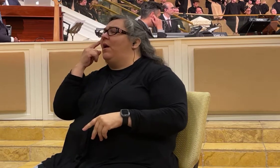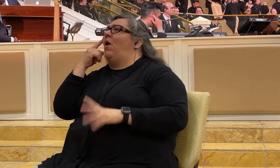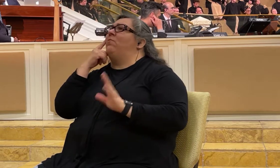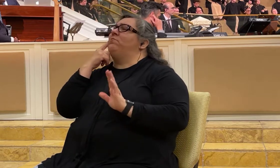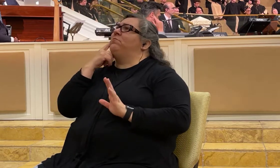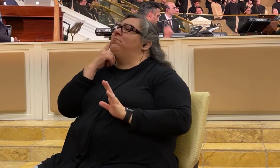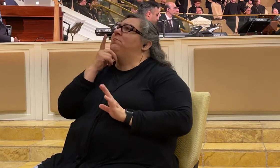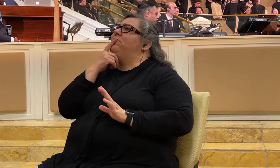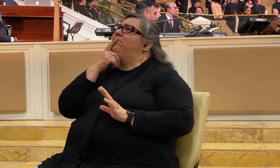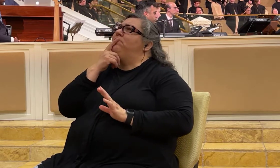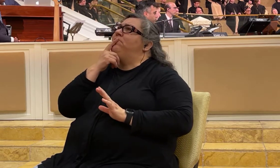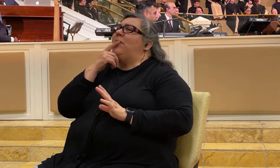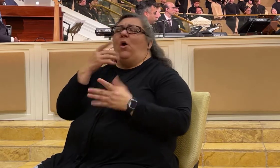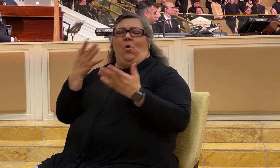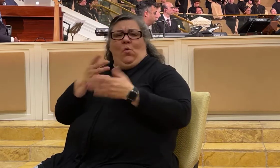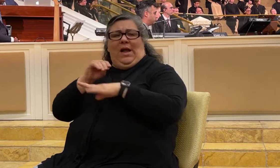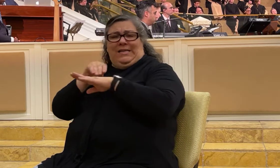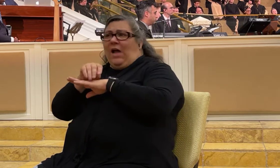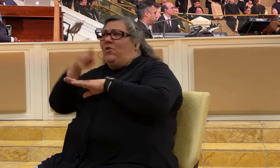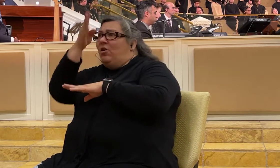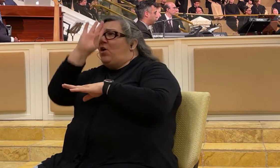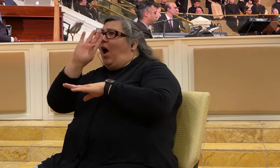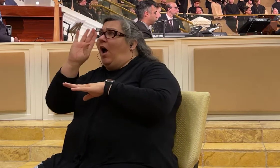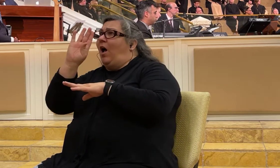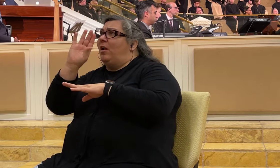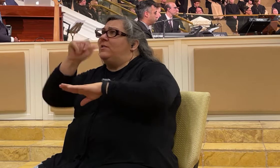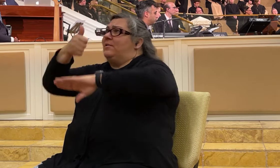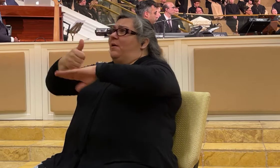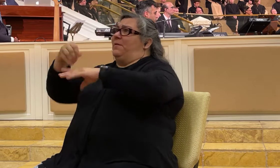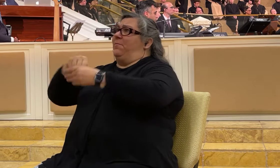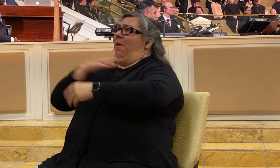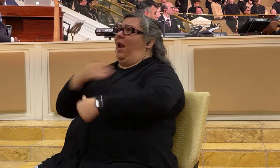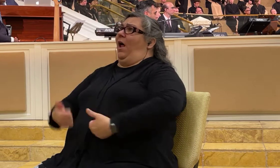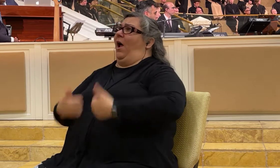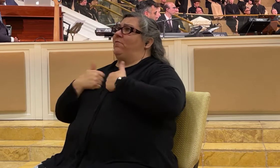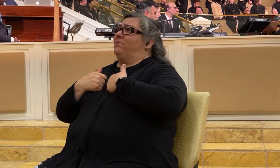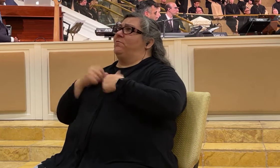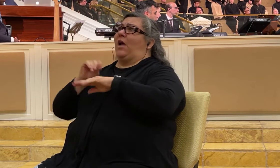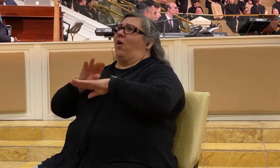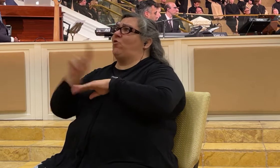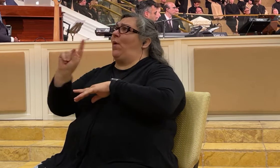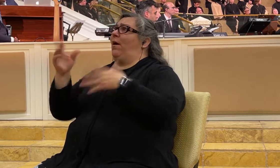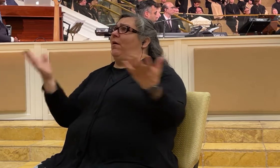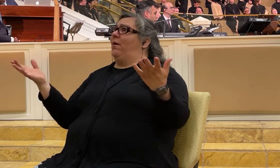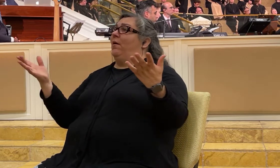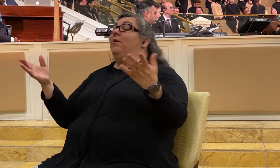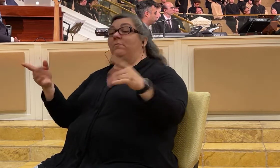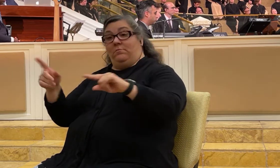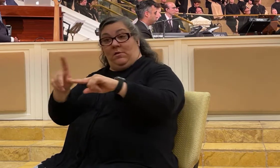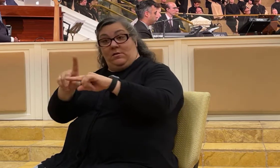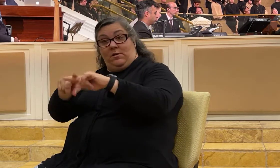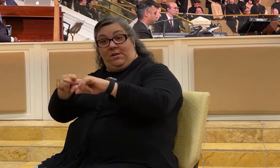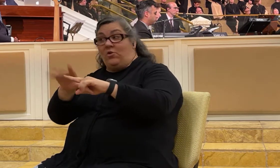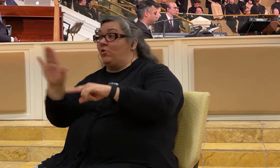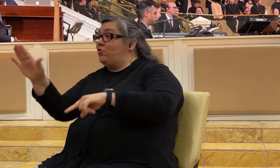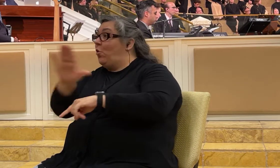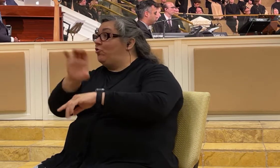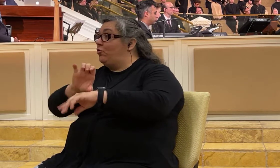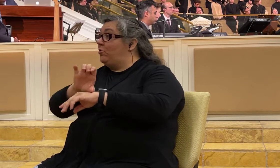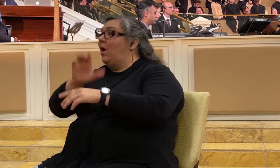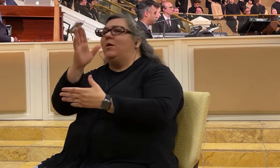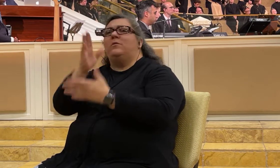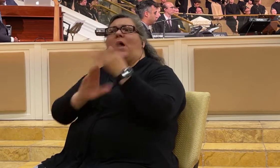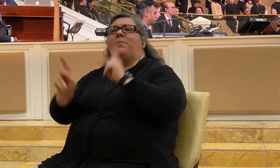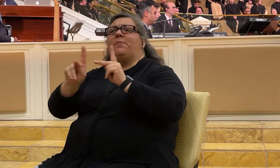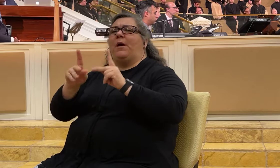say, what counsel has God placed in my life? Well, that depends on where you're going to church. But some people don't